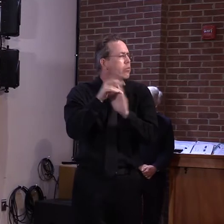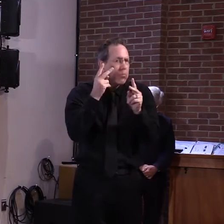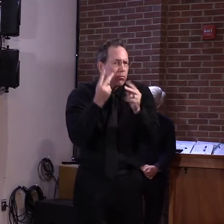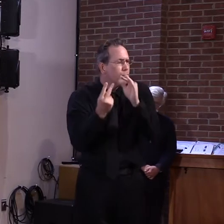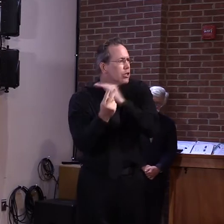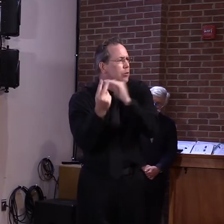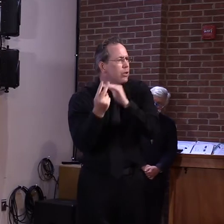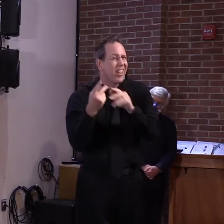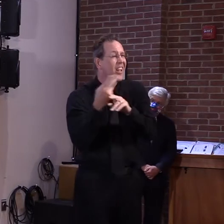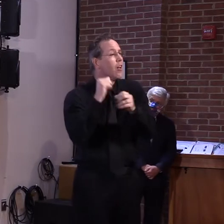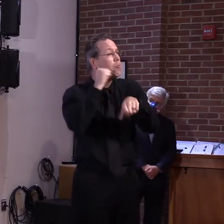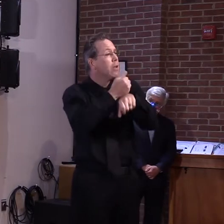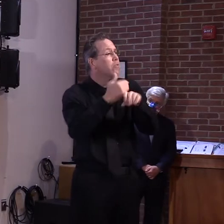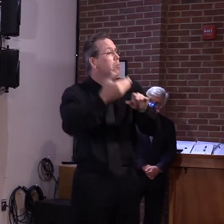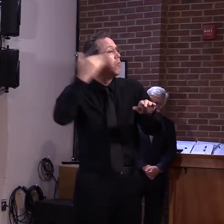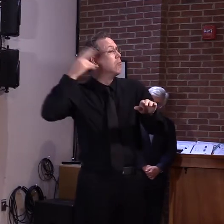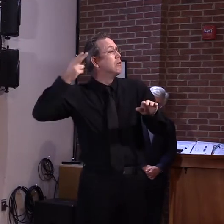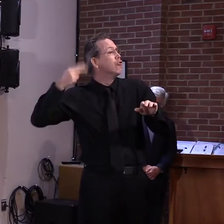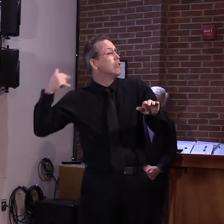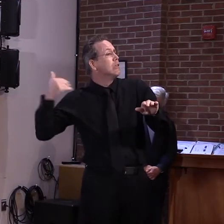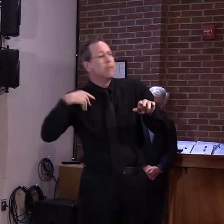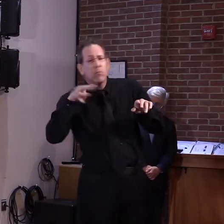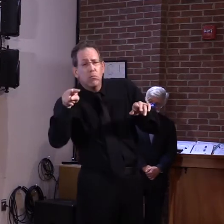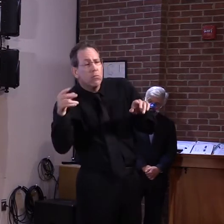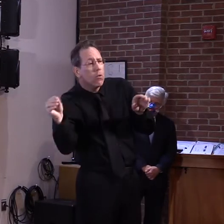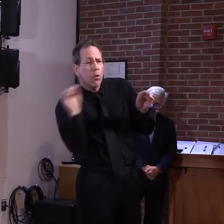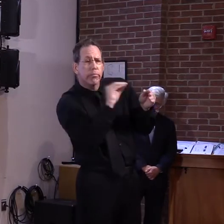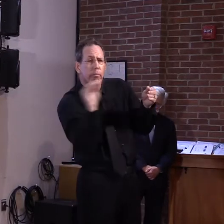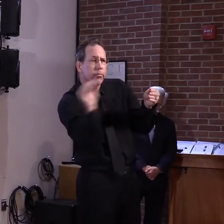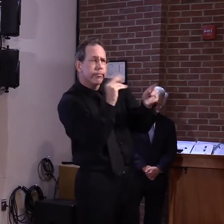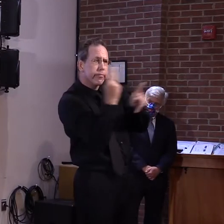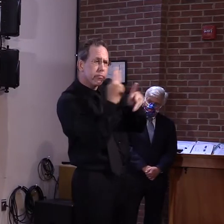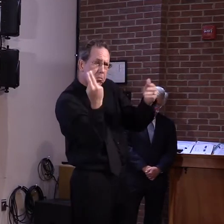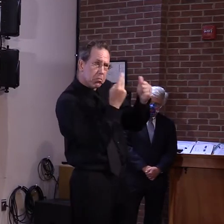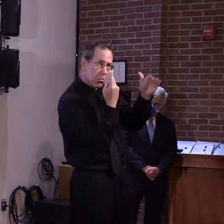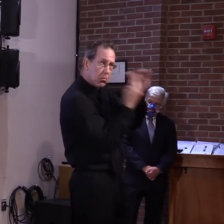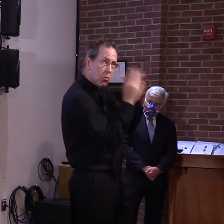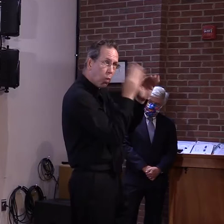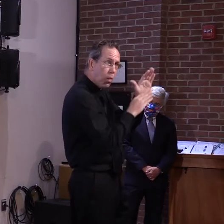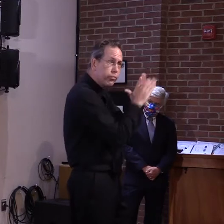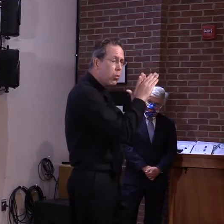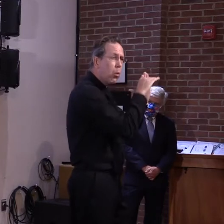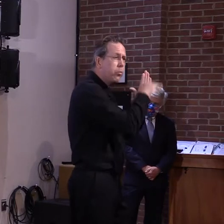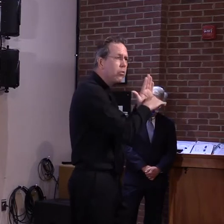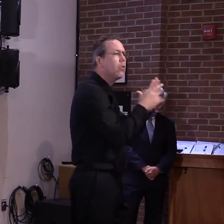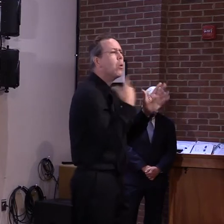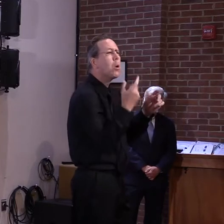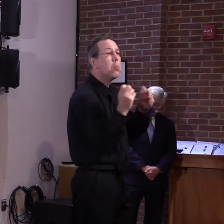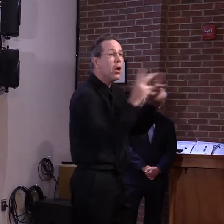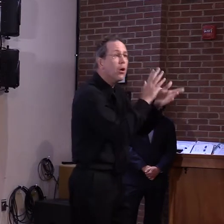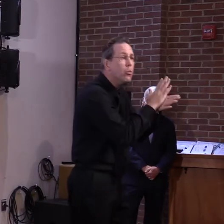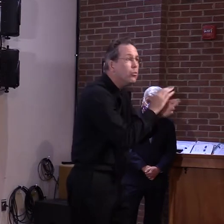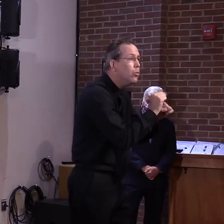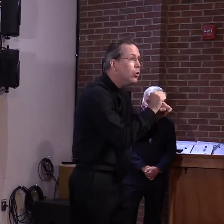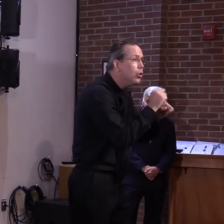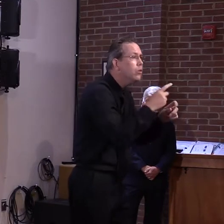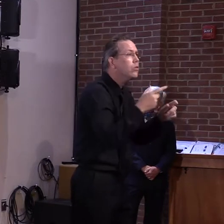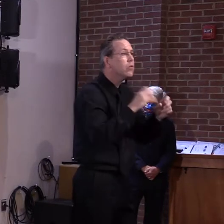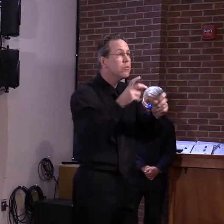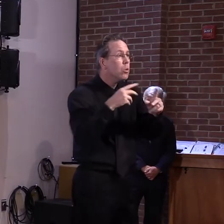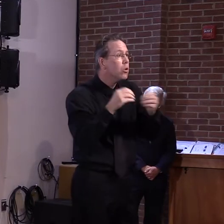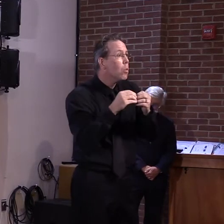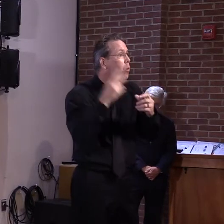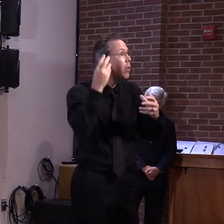parents being able to go back to work potentially, parents being able to run more errands and be more mobile because their children are back in